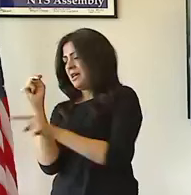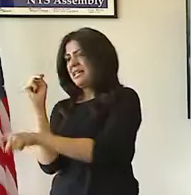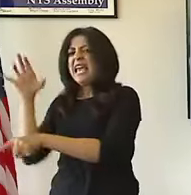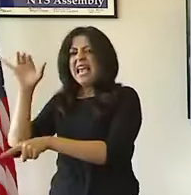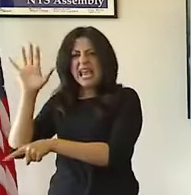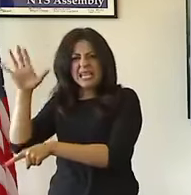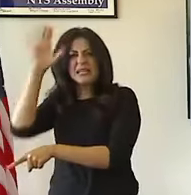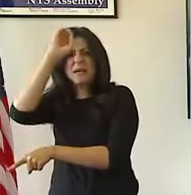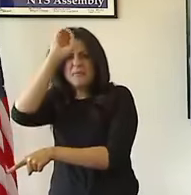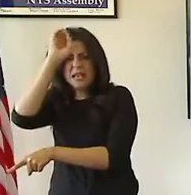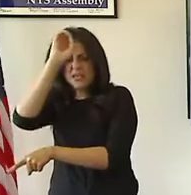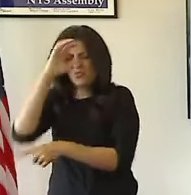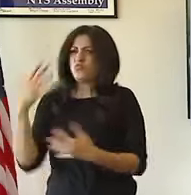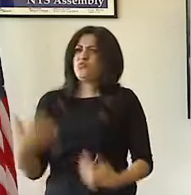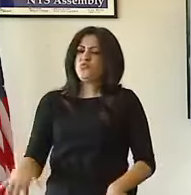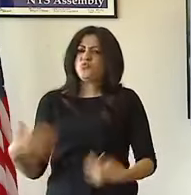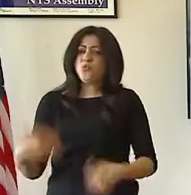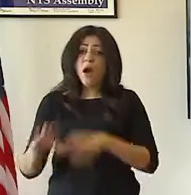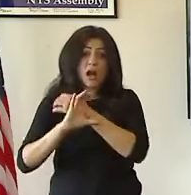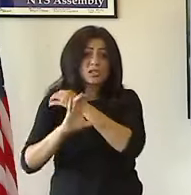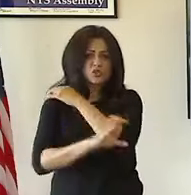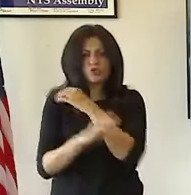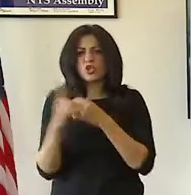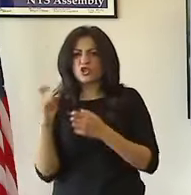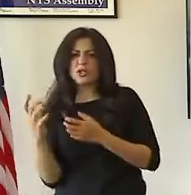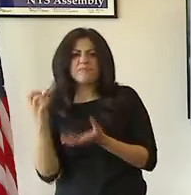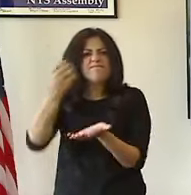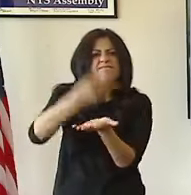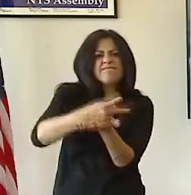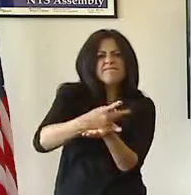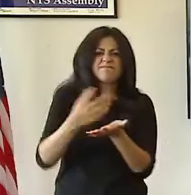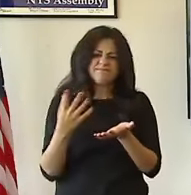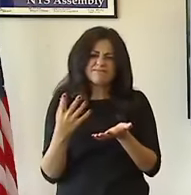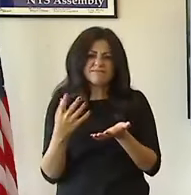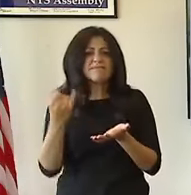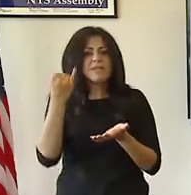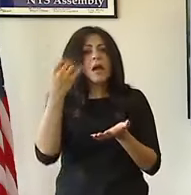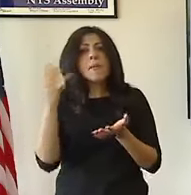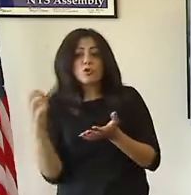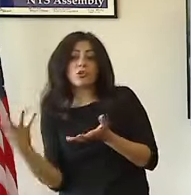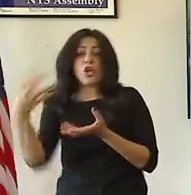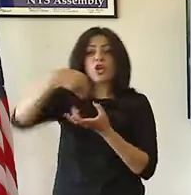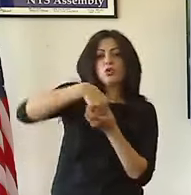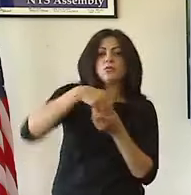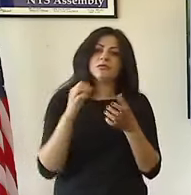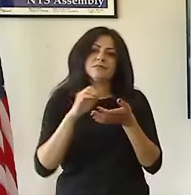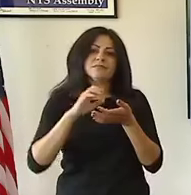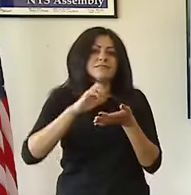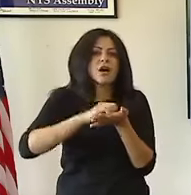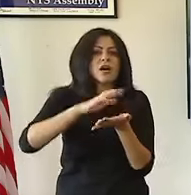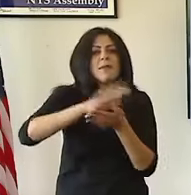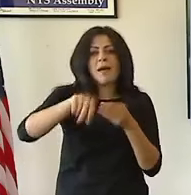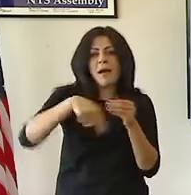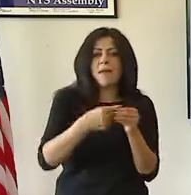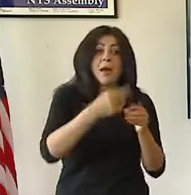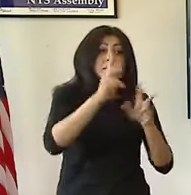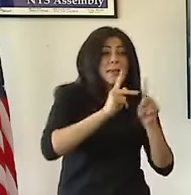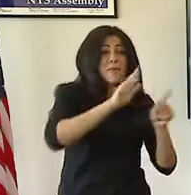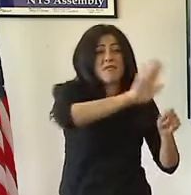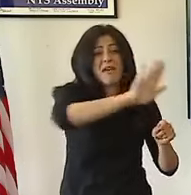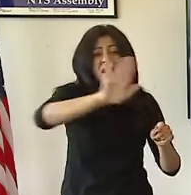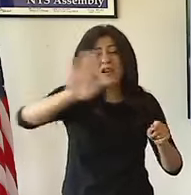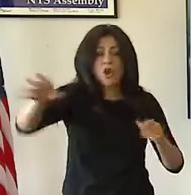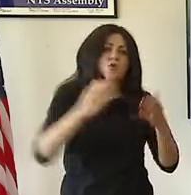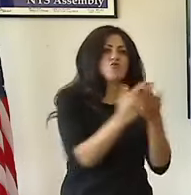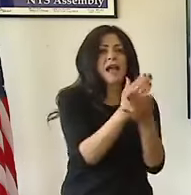that is something that the Constitution must be ratified. If it is, it must include an individual doctrine of individual rights, and we